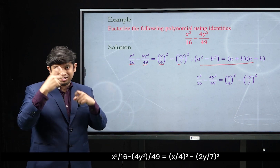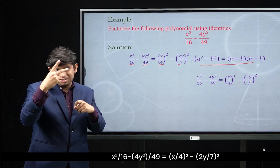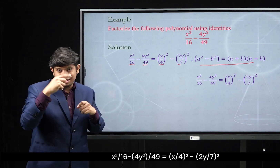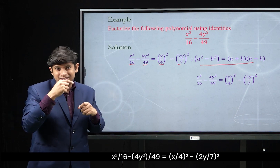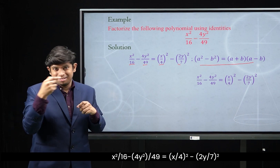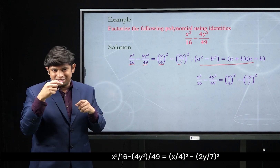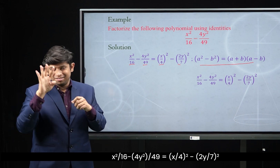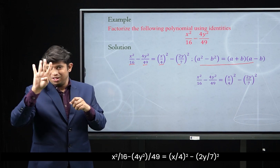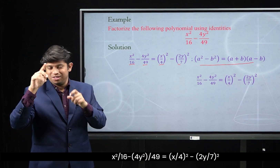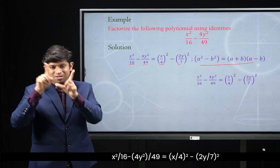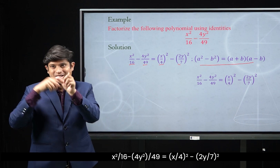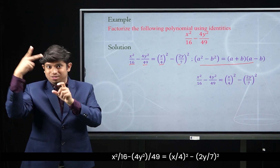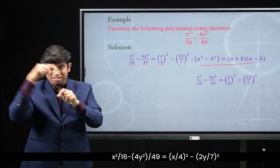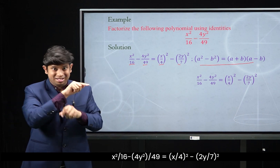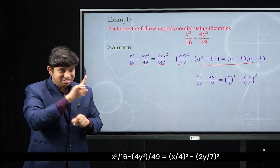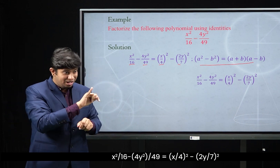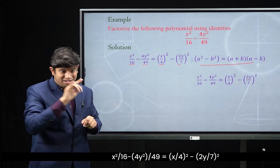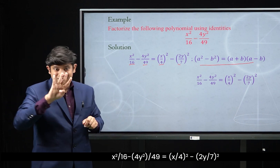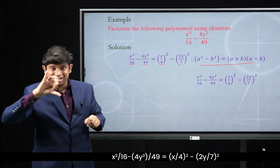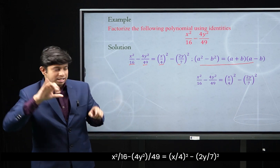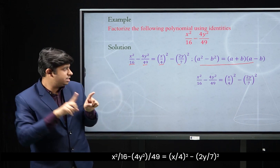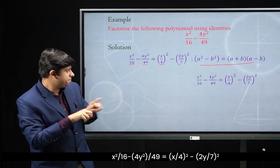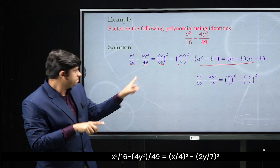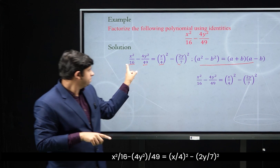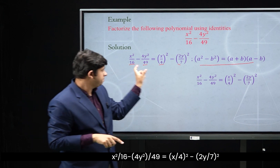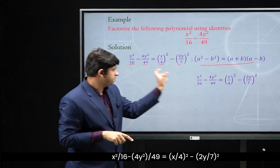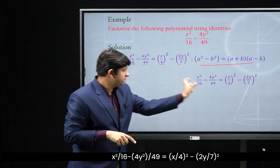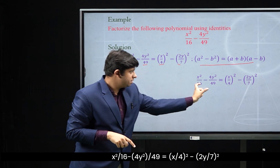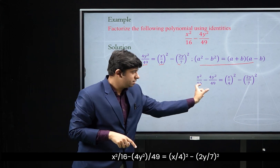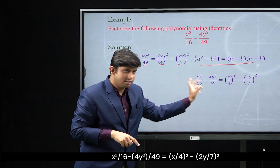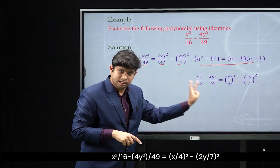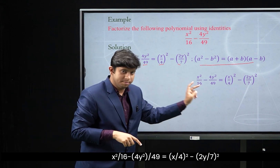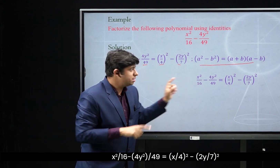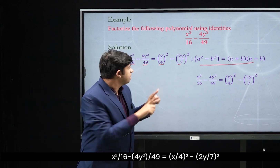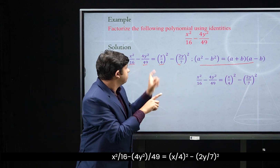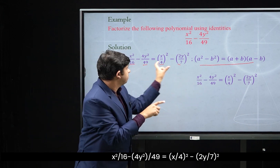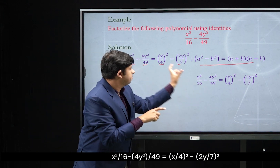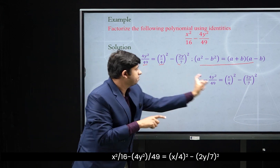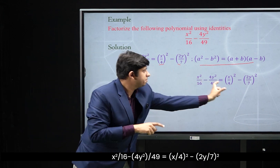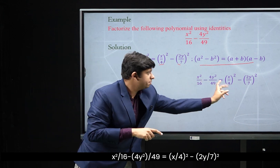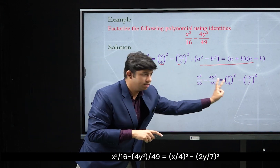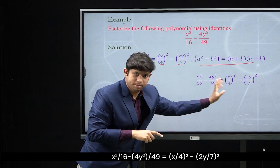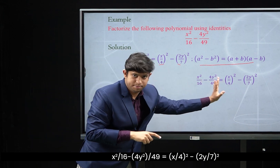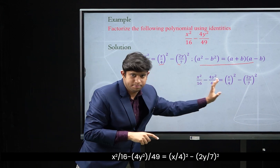by 16 minus 4y square by 49 is equal to x by 4 whole square minus 2y by 7 whole